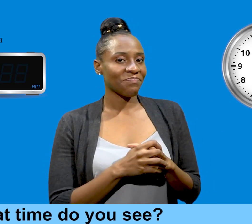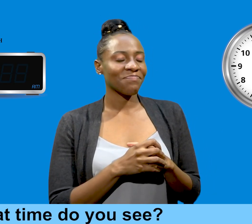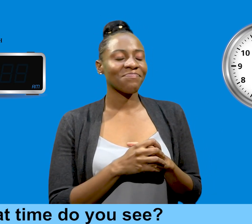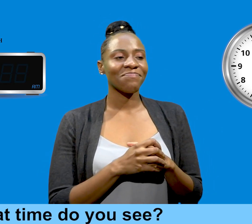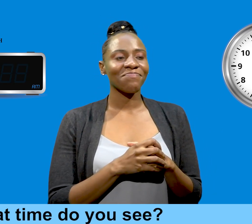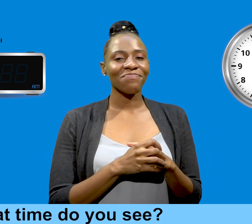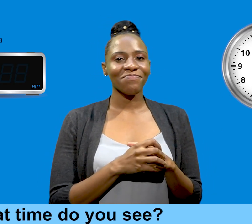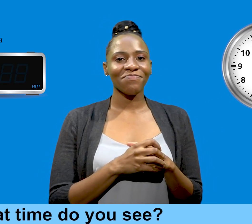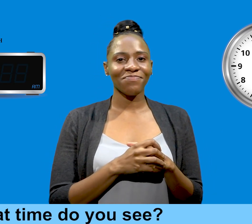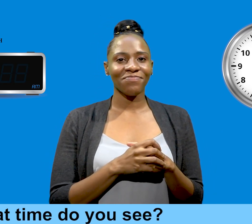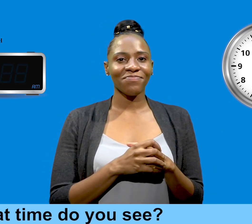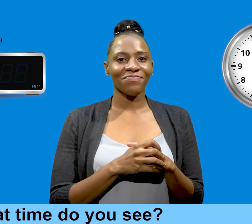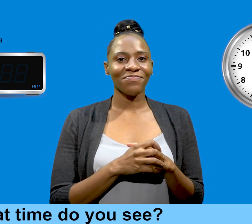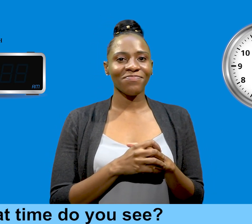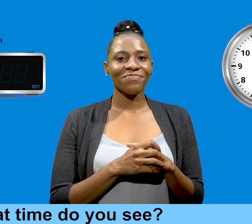see?